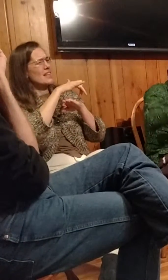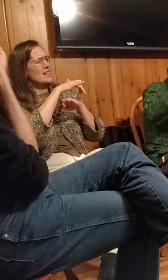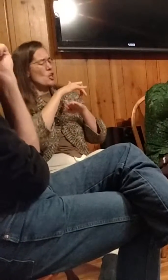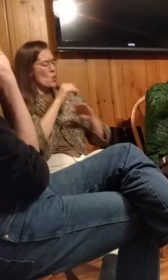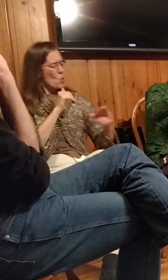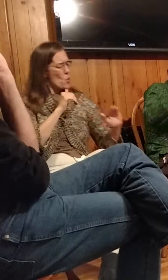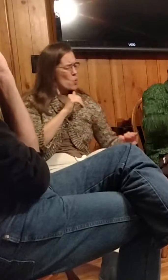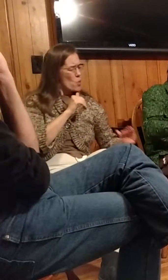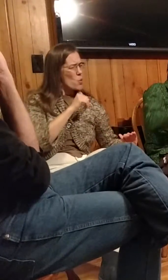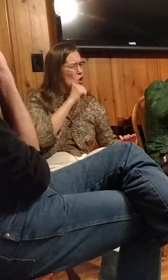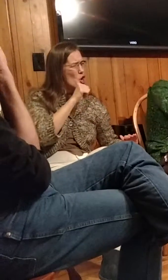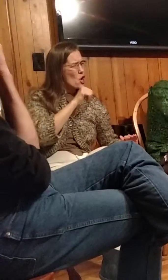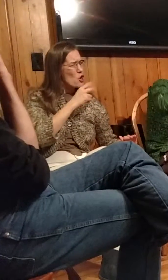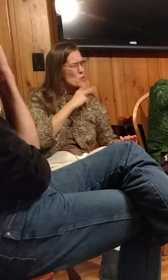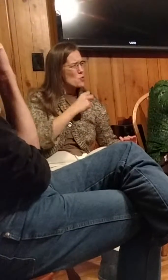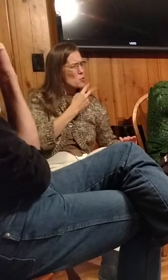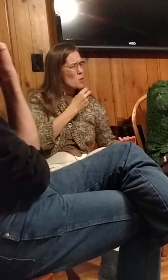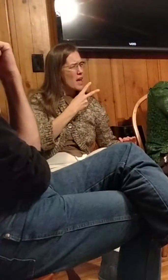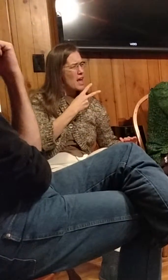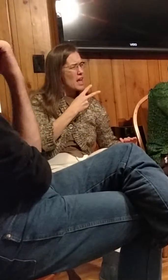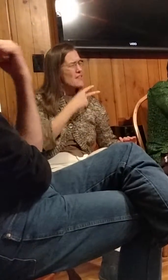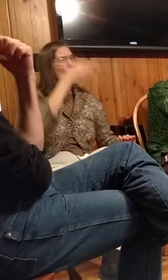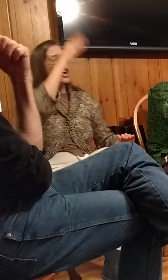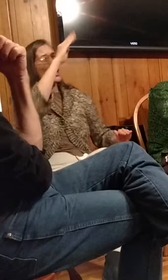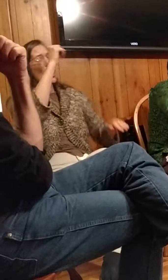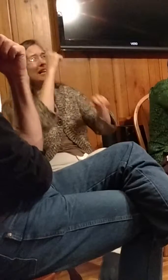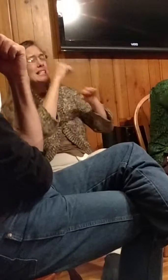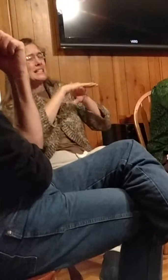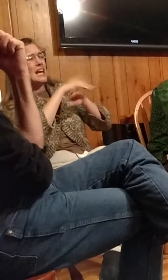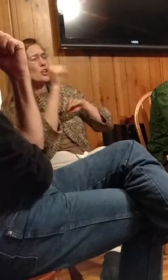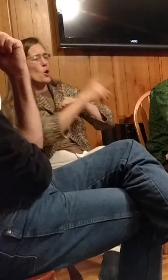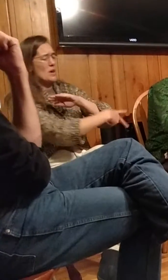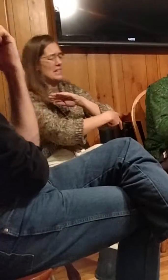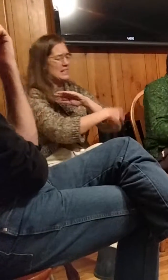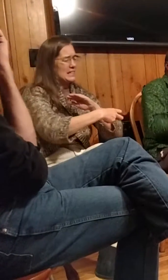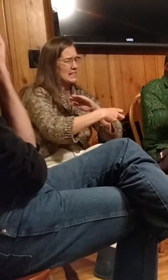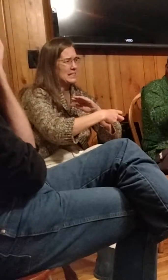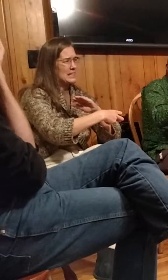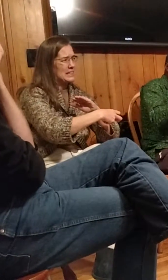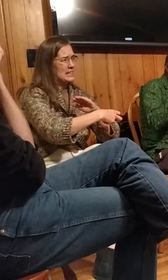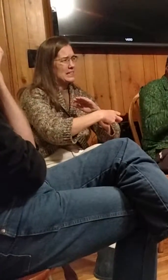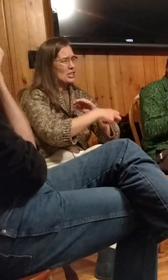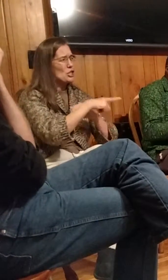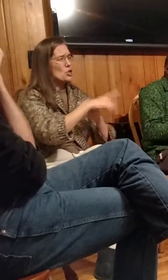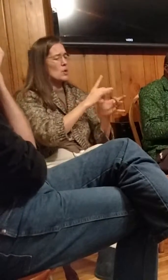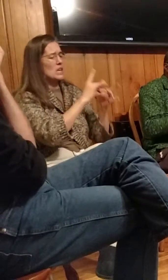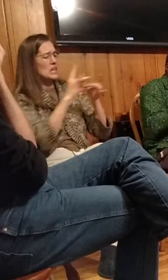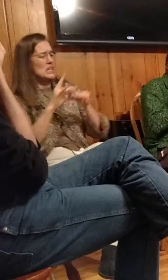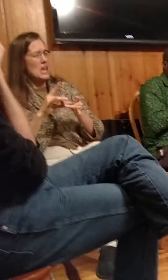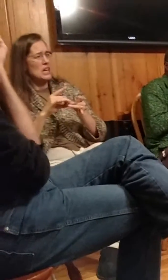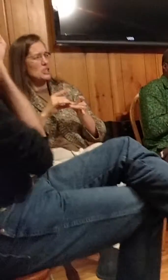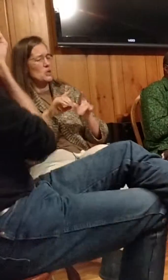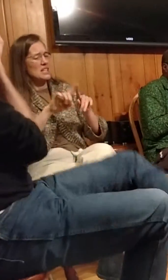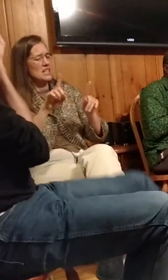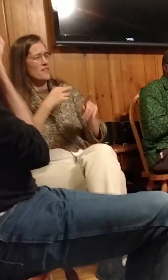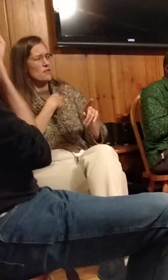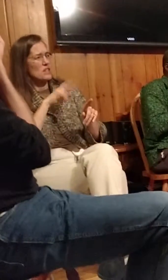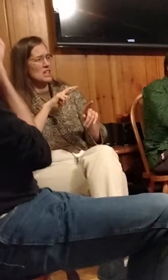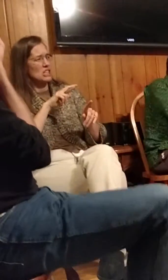girl, 12-year-old girl, and tell the girl that because you belong to another religion, that girl did not create